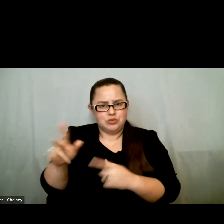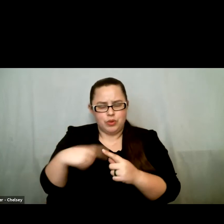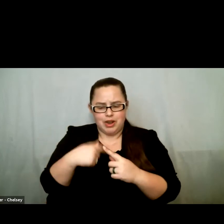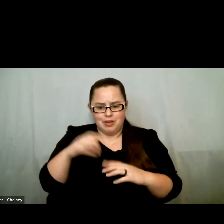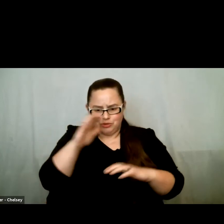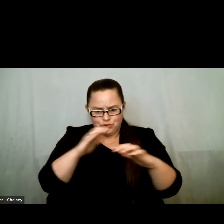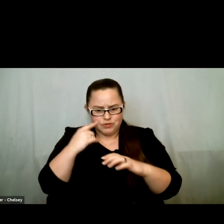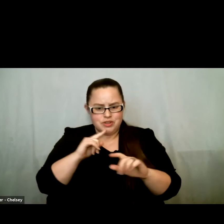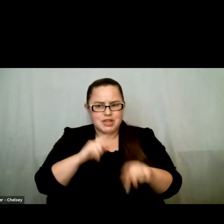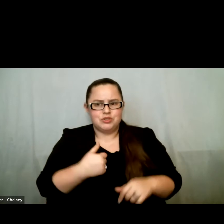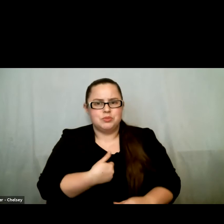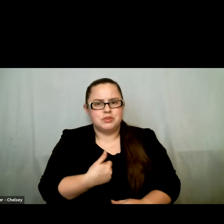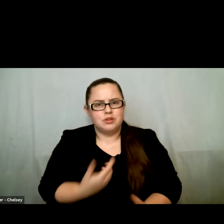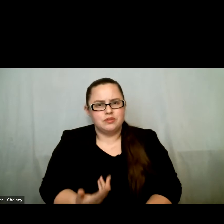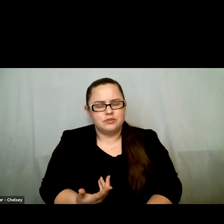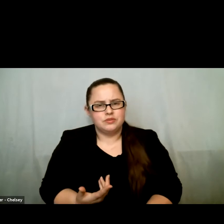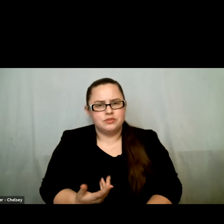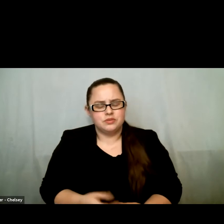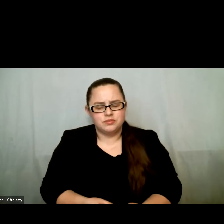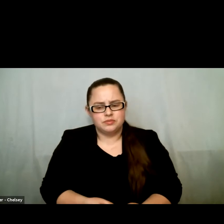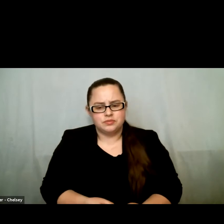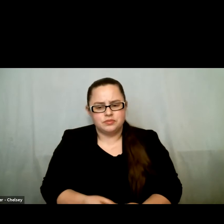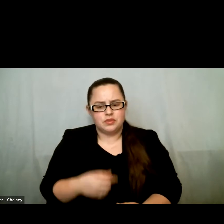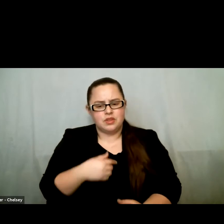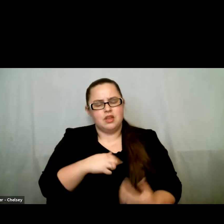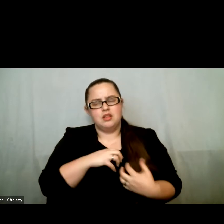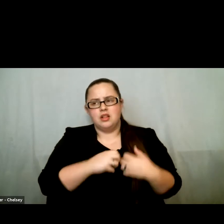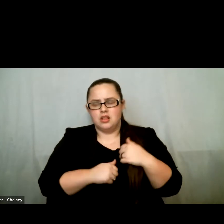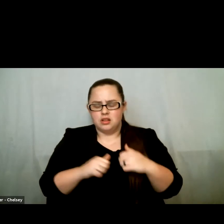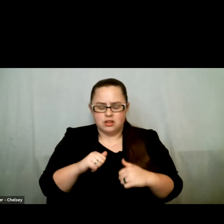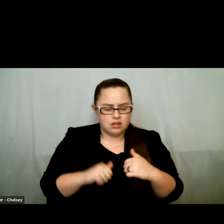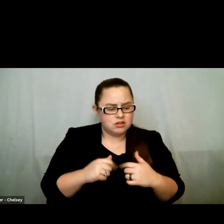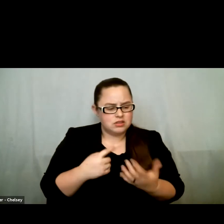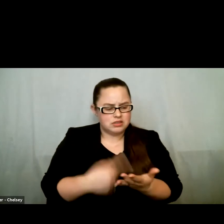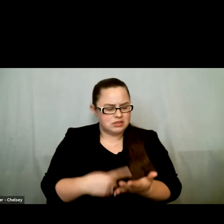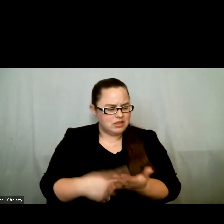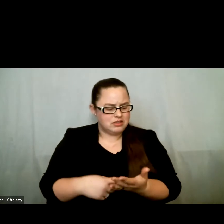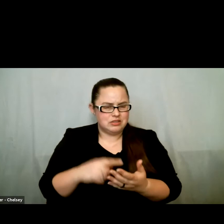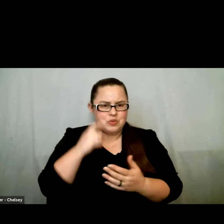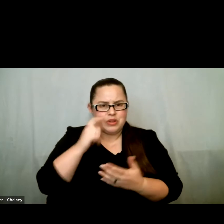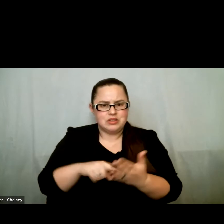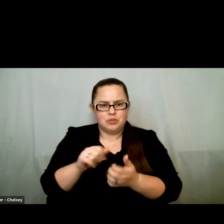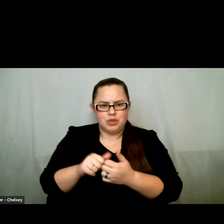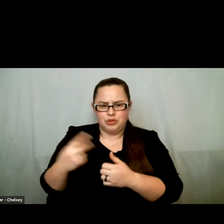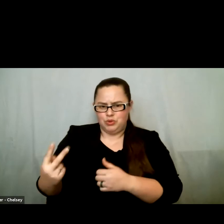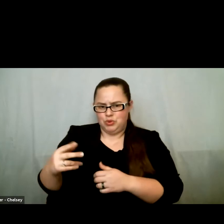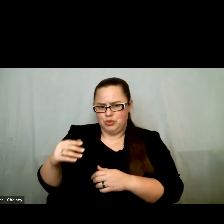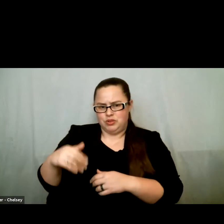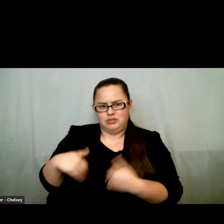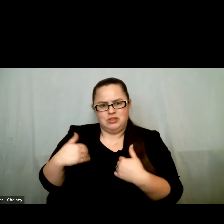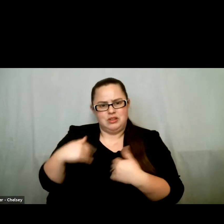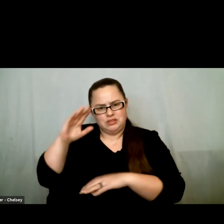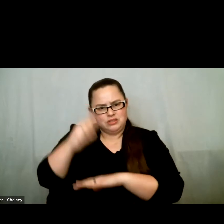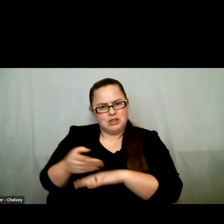answers myself? I was a bit torn about discussing racism with my 2 youngest ones because they're so little. I wasn't sure if they would